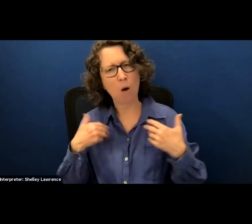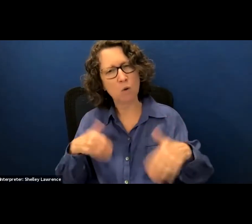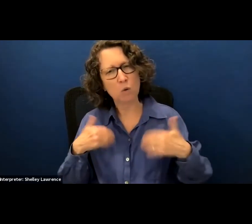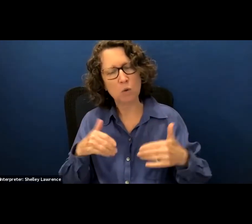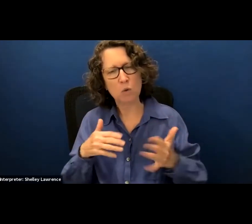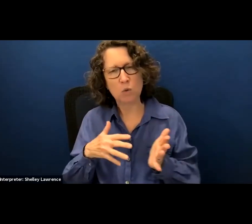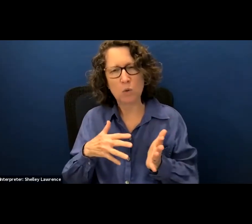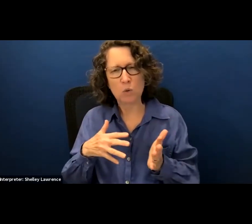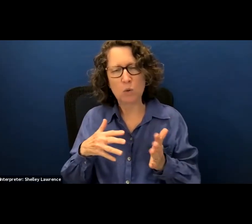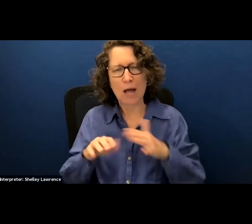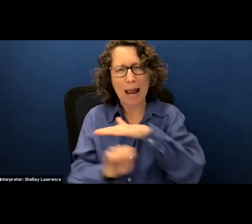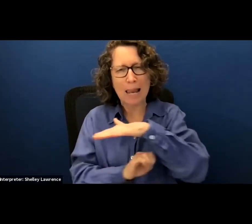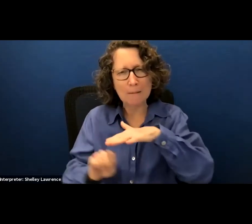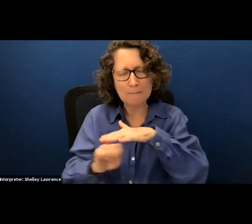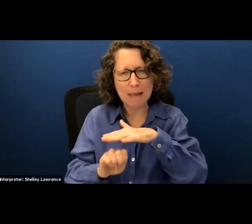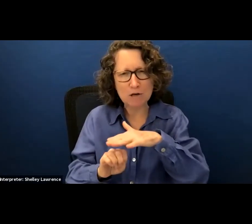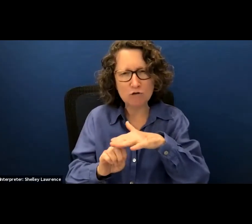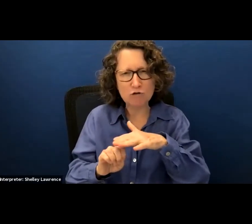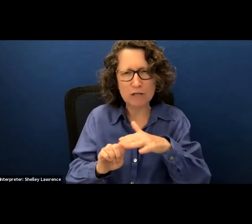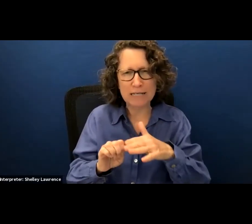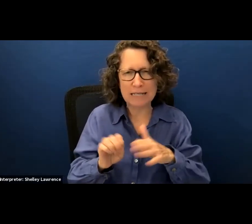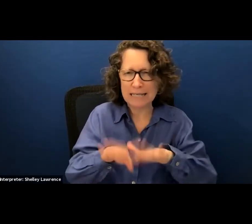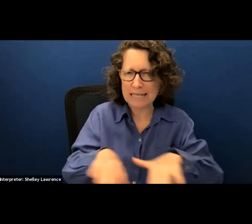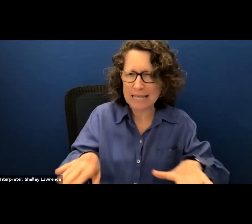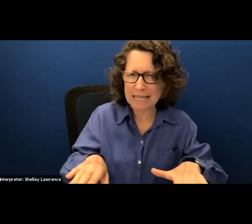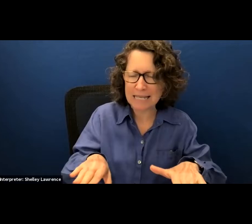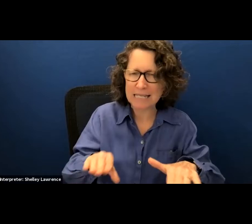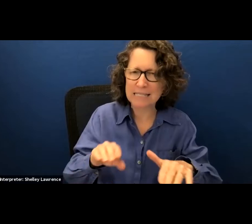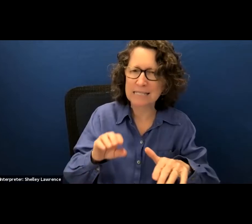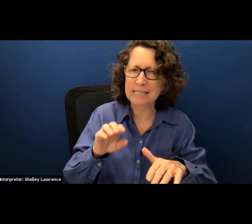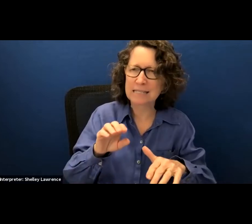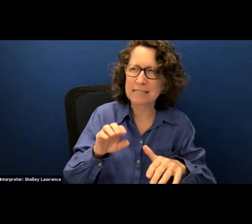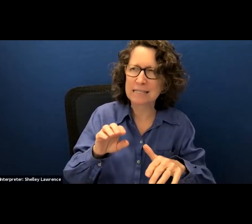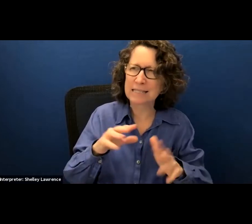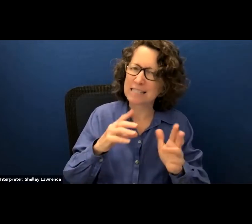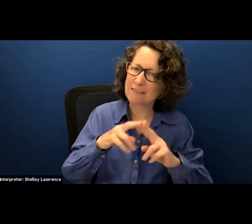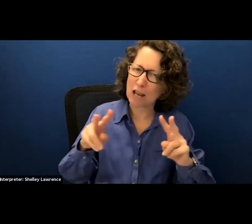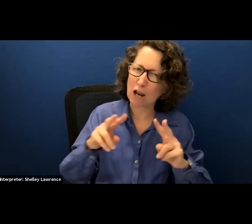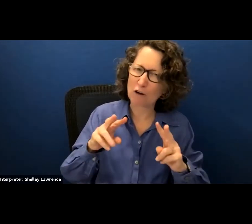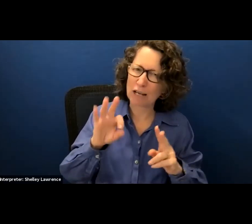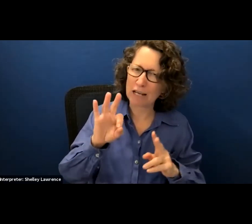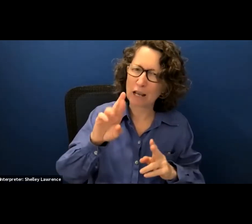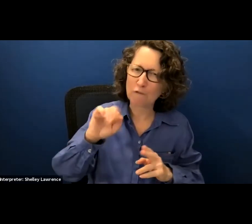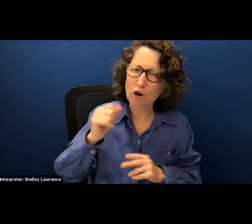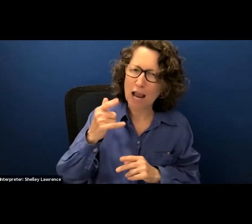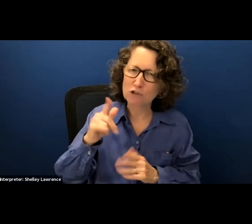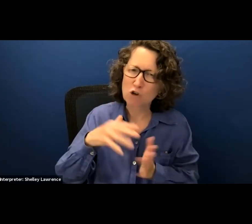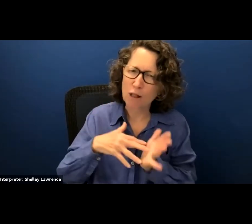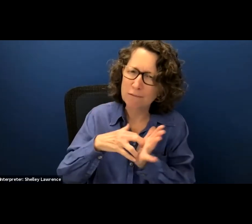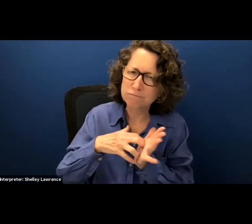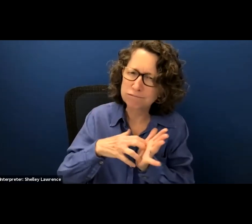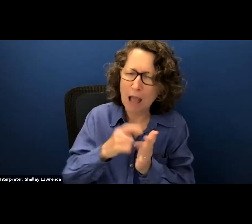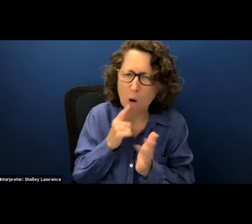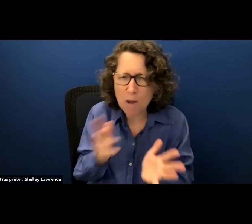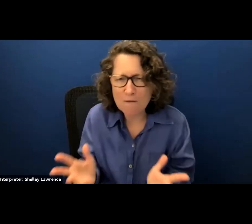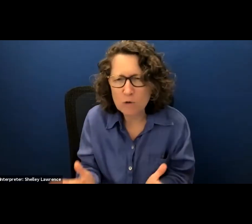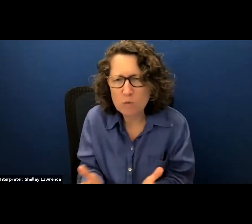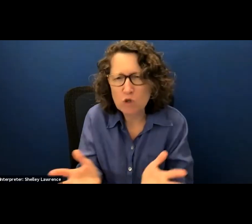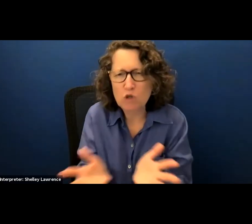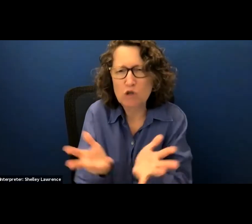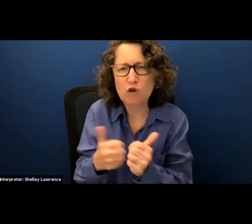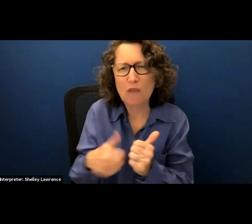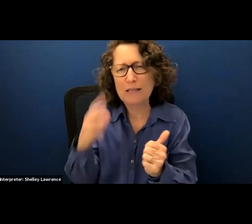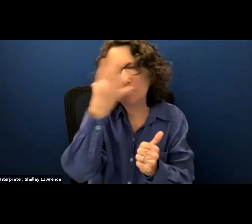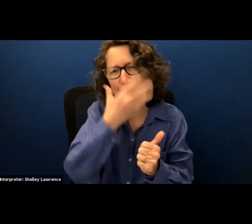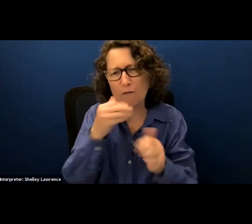the elementary component of this educational system is, and how we have to nurture these beautiful children